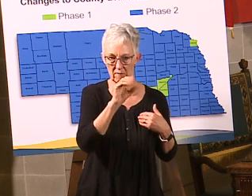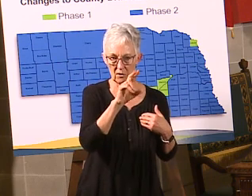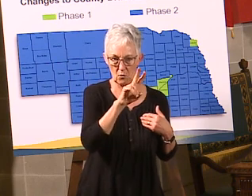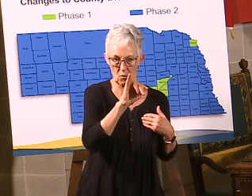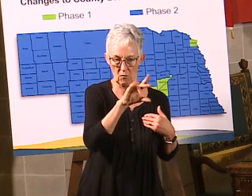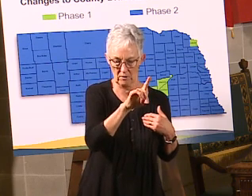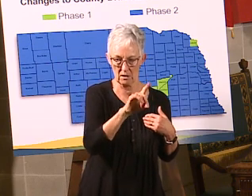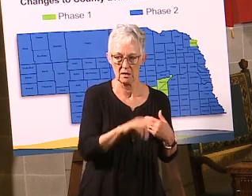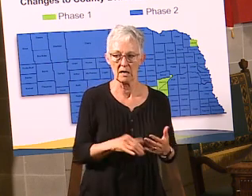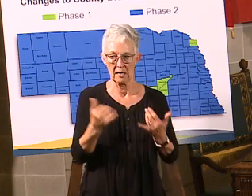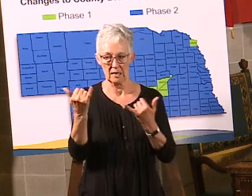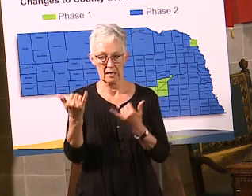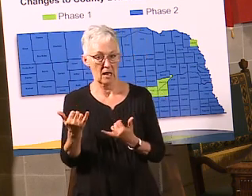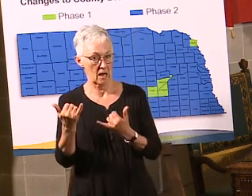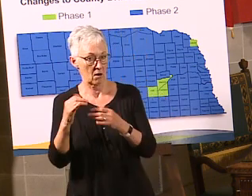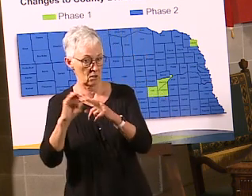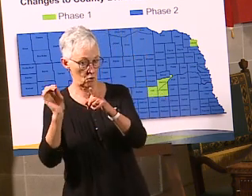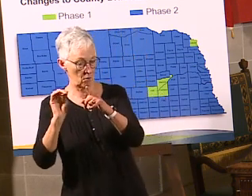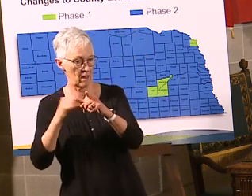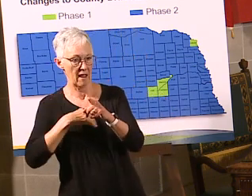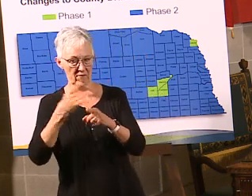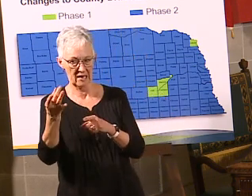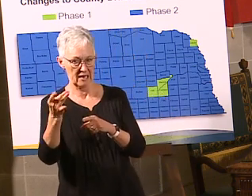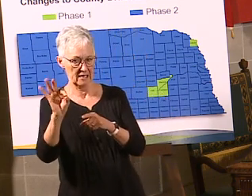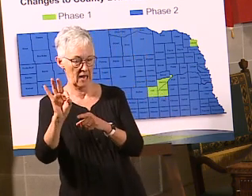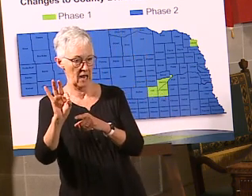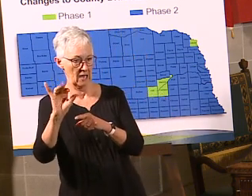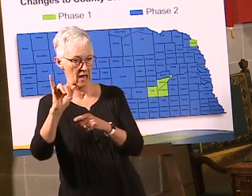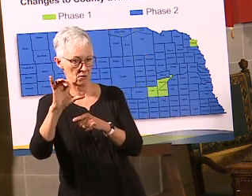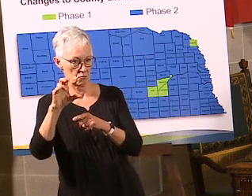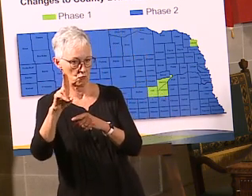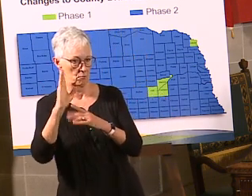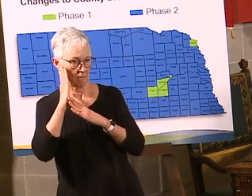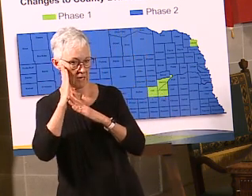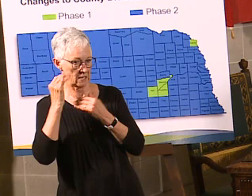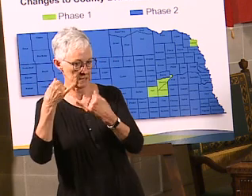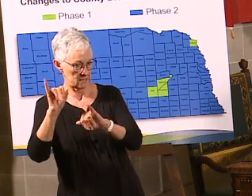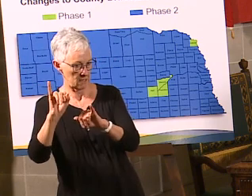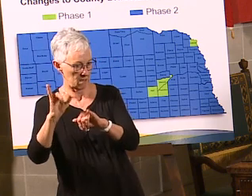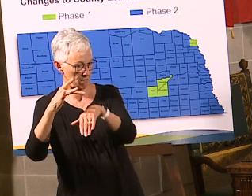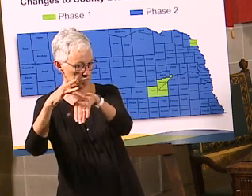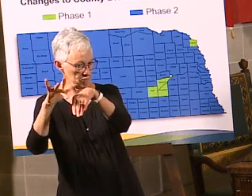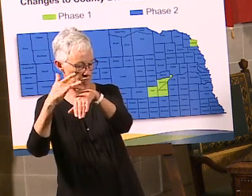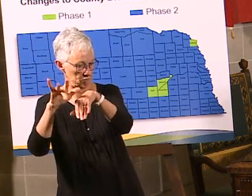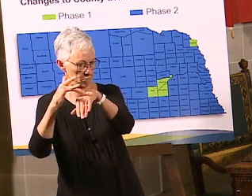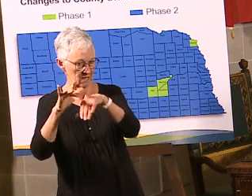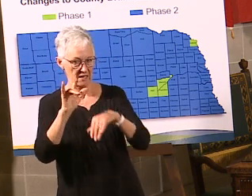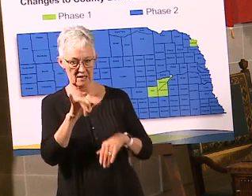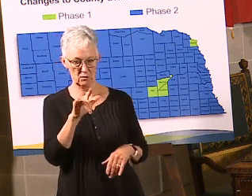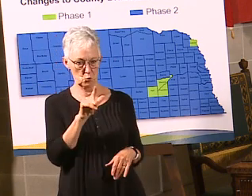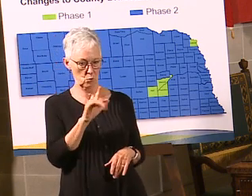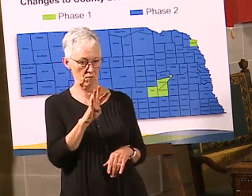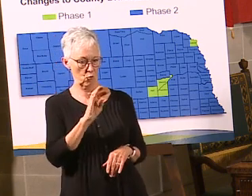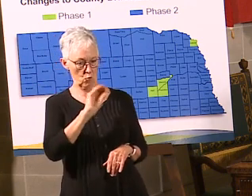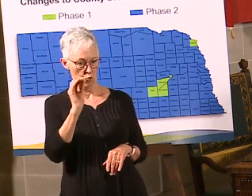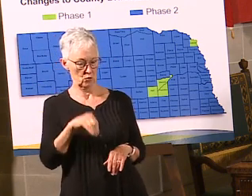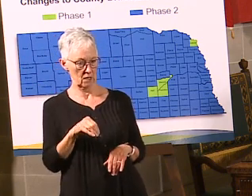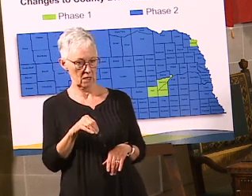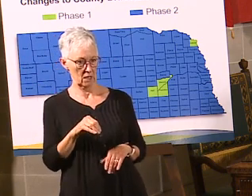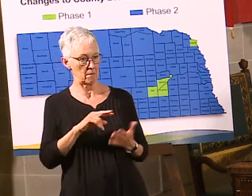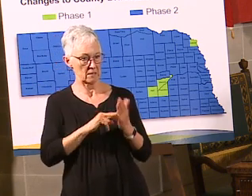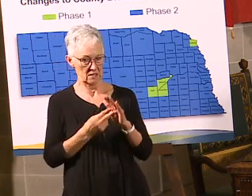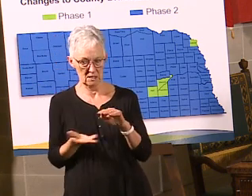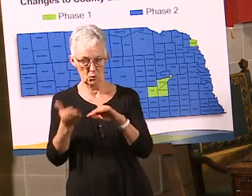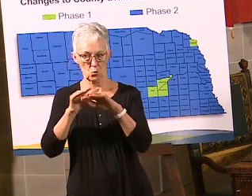89 ICU beds available out of a total of 365. For 24% ICU bed availability, that's an increase of